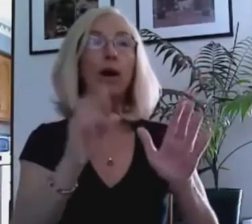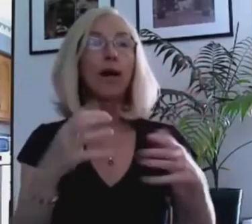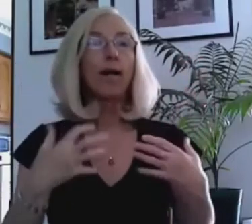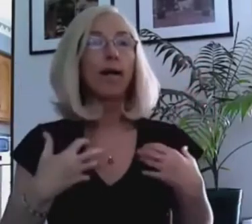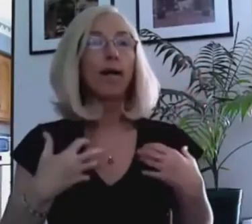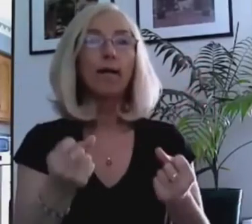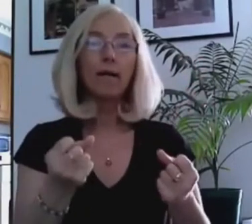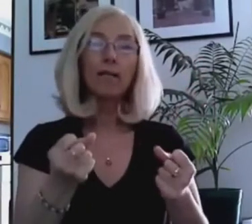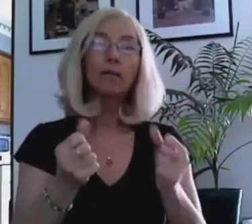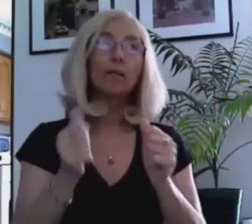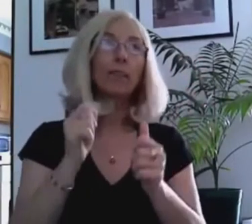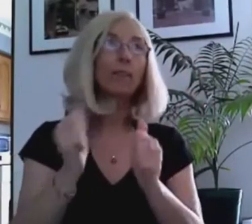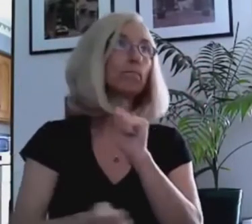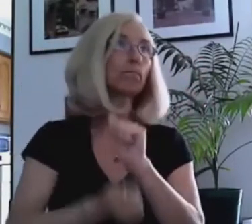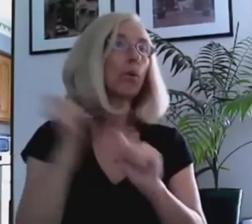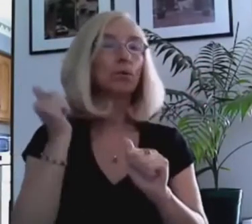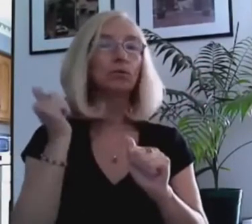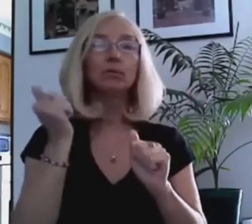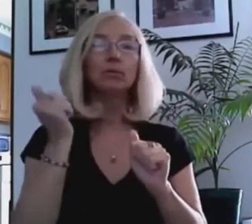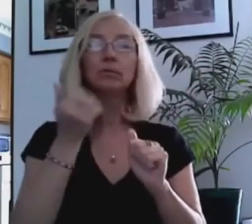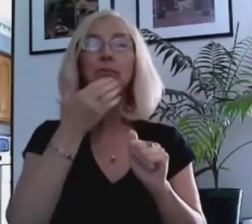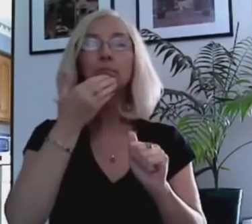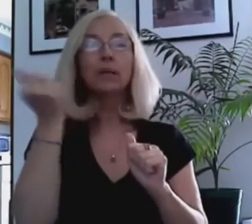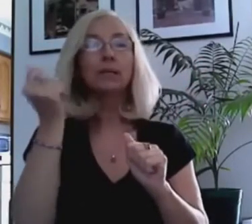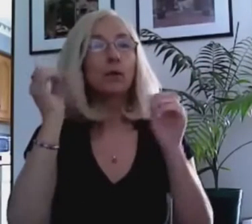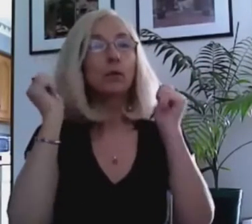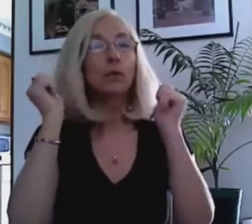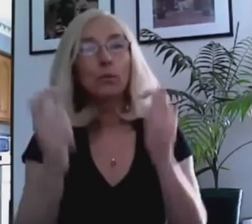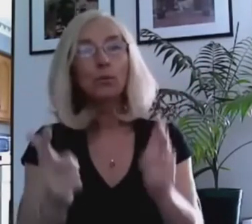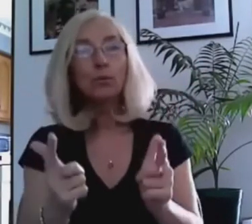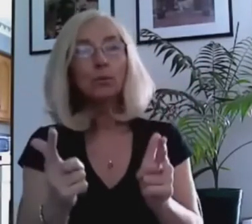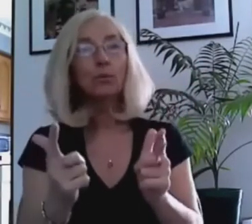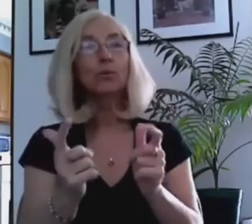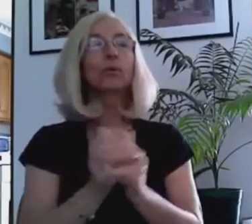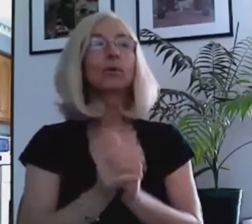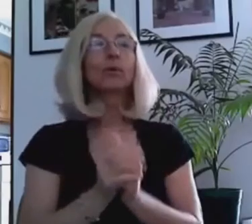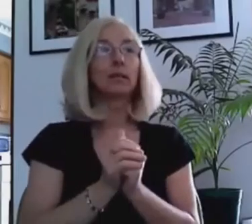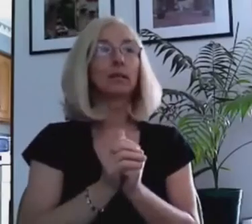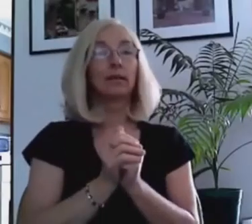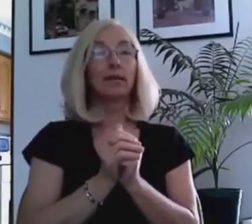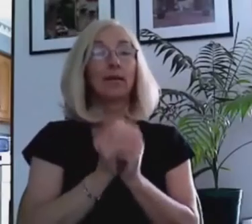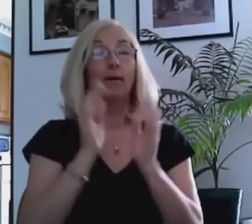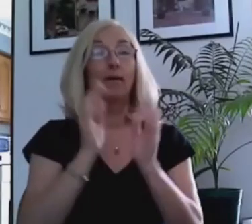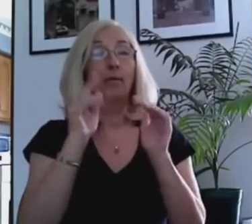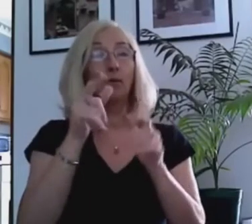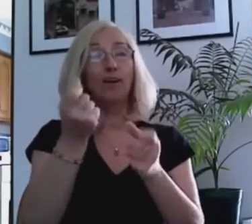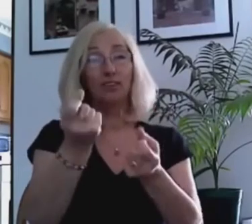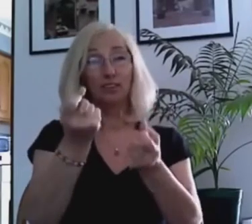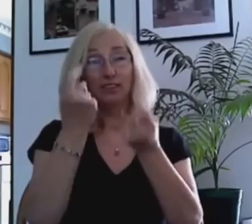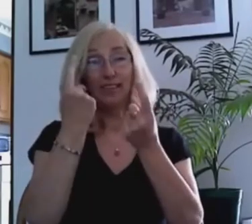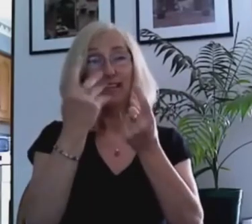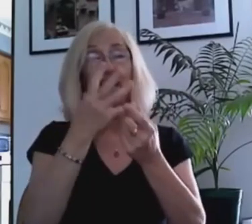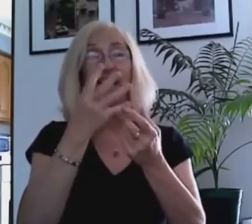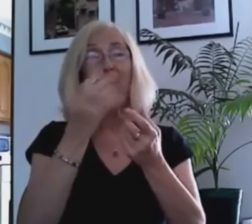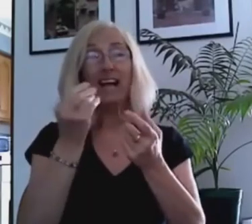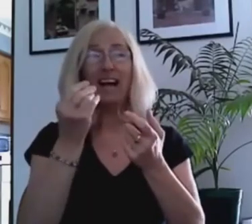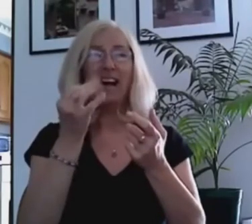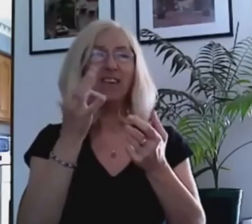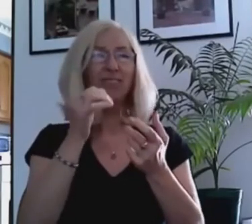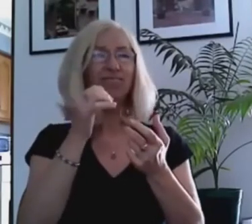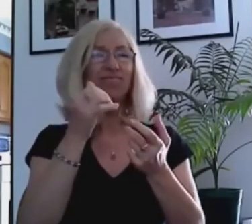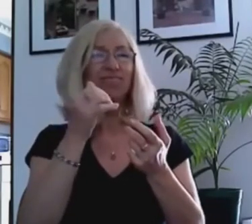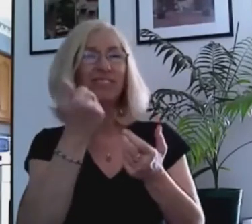more groups to educate people on those health issues. And I think that is absolutely great to be focusing on our health and be